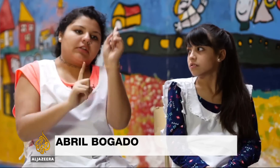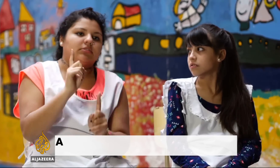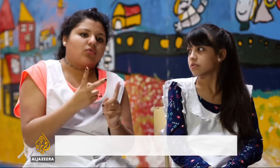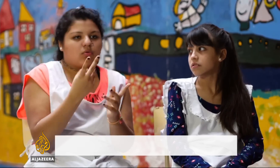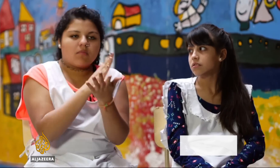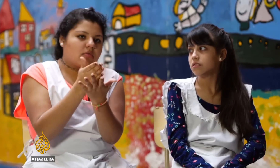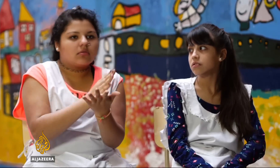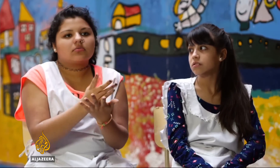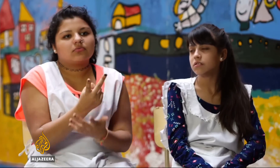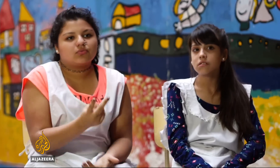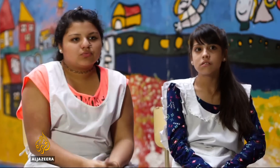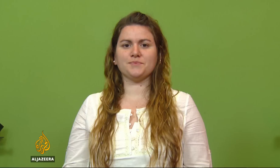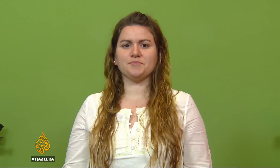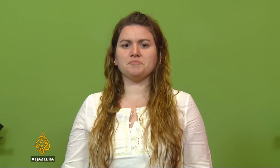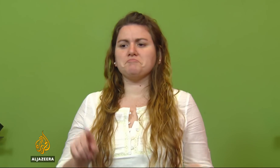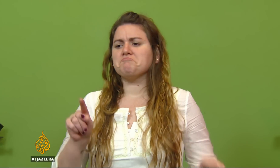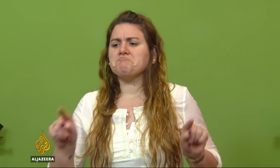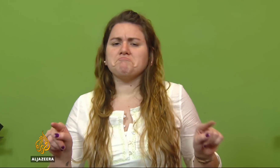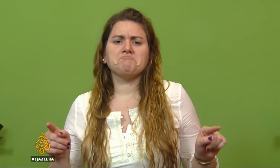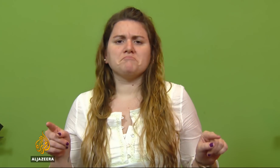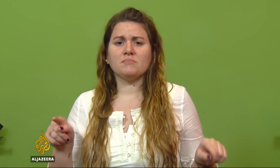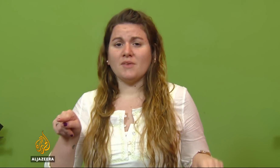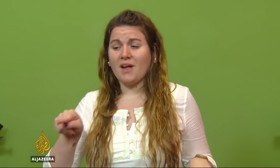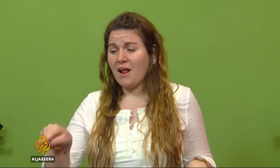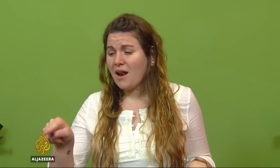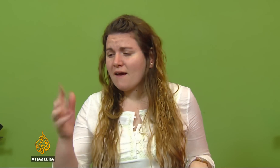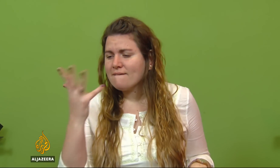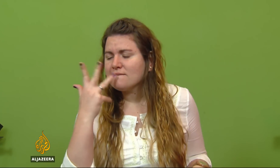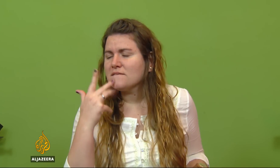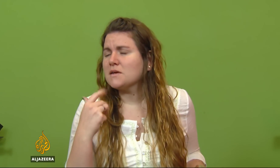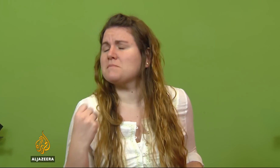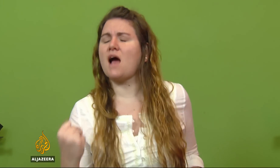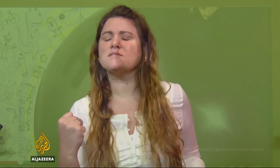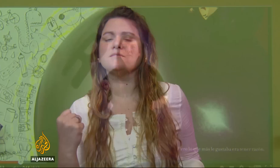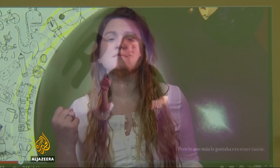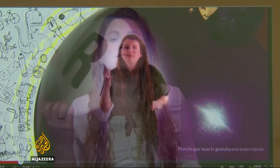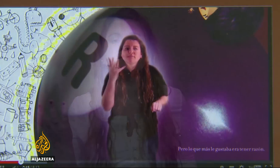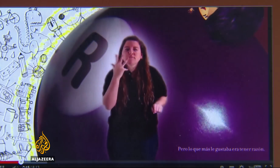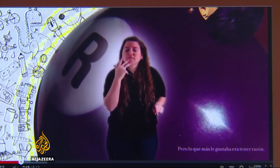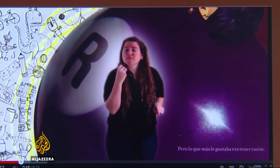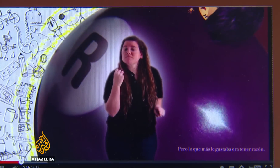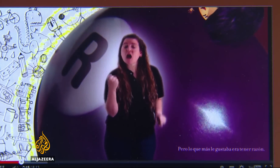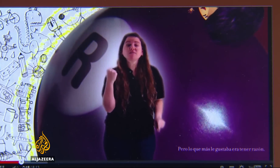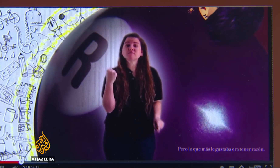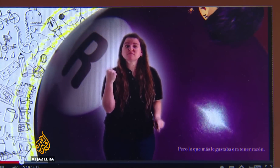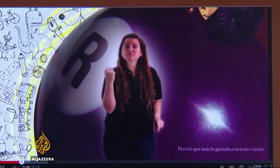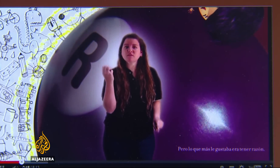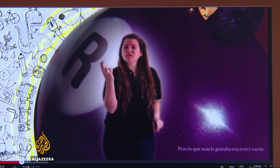story. Julia says being deaf should not hinder her storytelling, nor any child's enjoyment of a